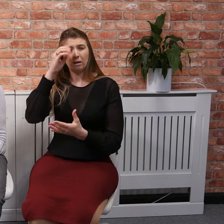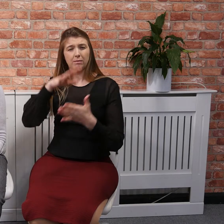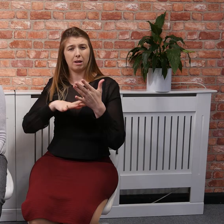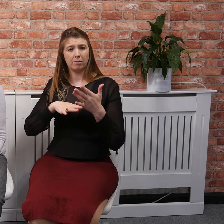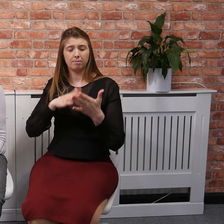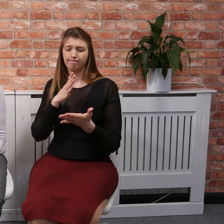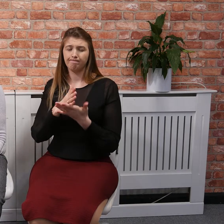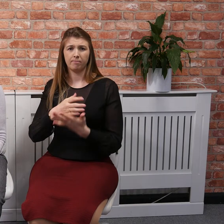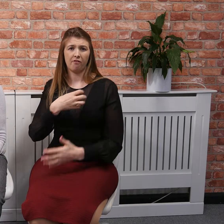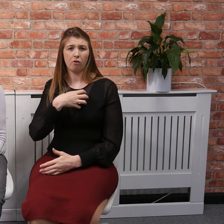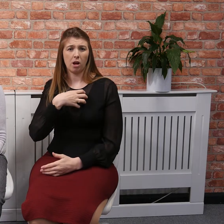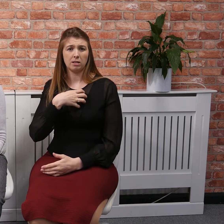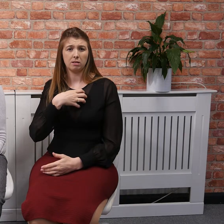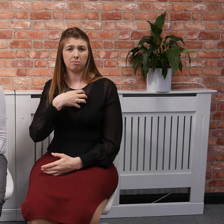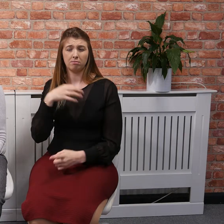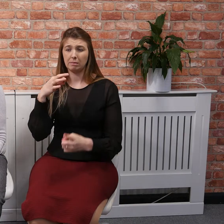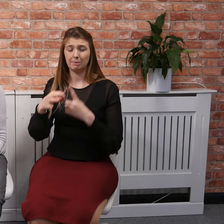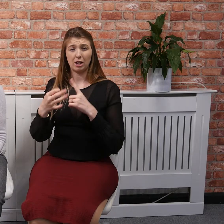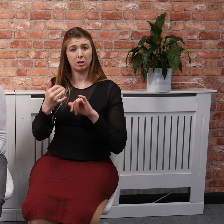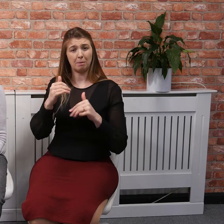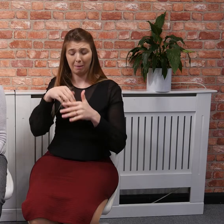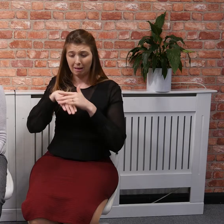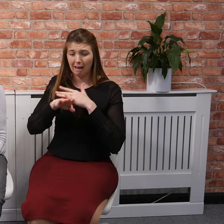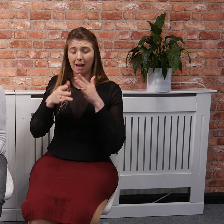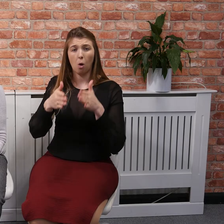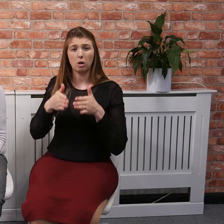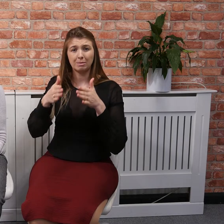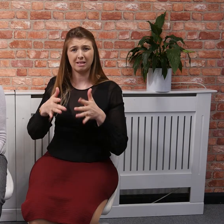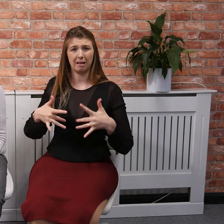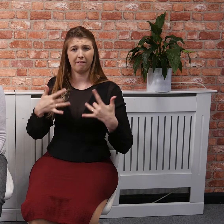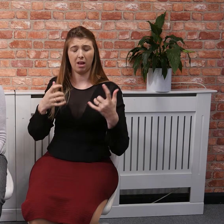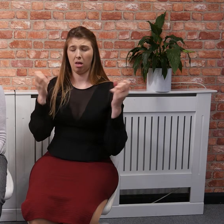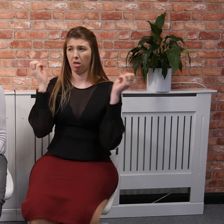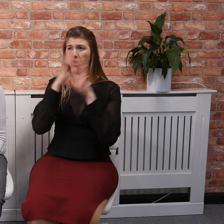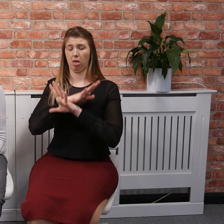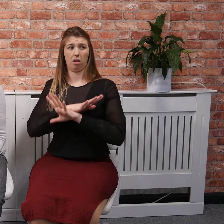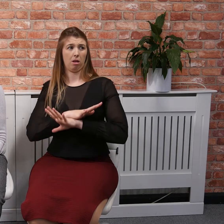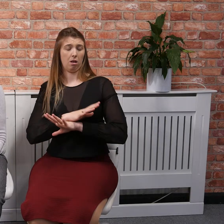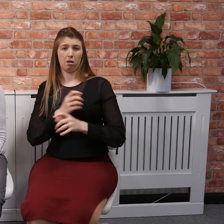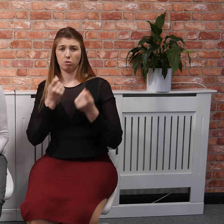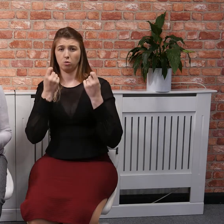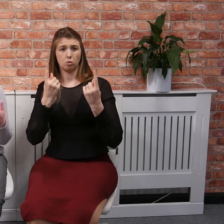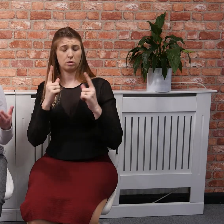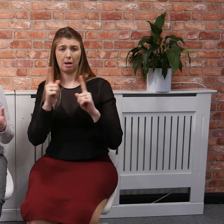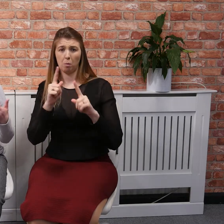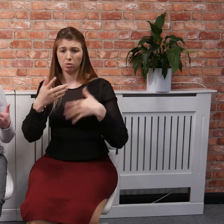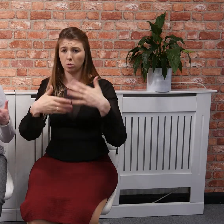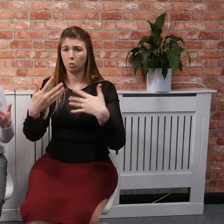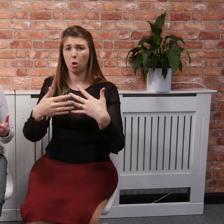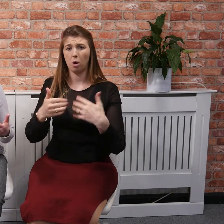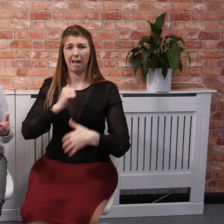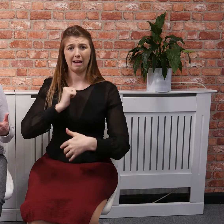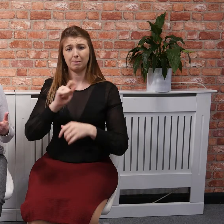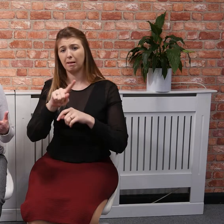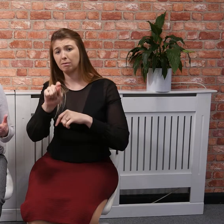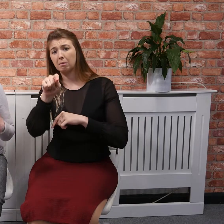hospital, where you don't really understand what's going on or what's going to happen. And people are frightened about what's happening right